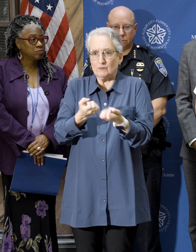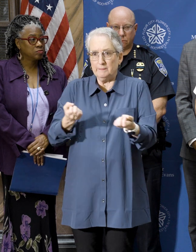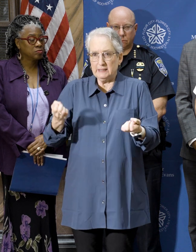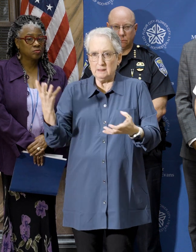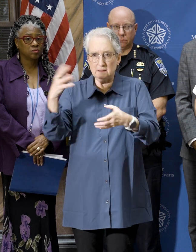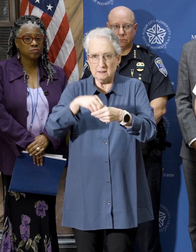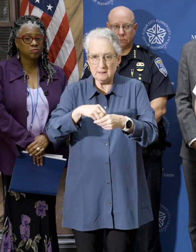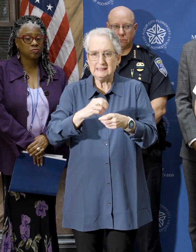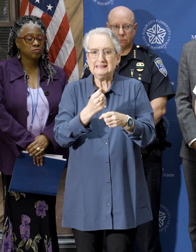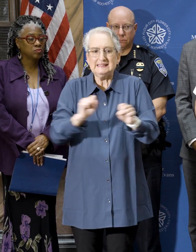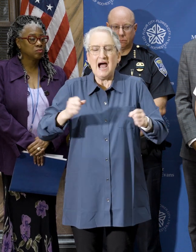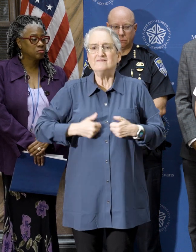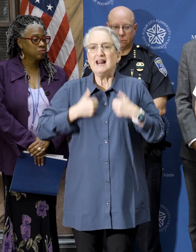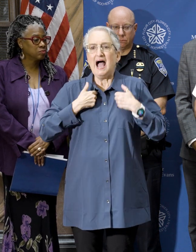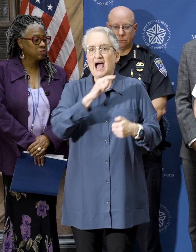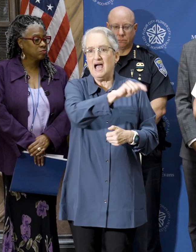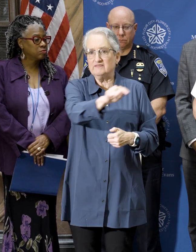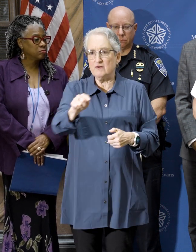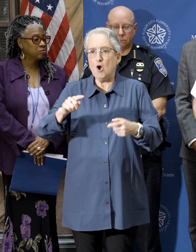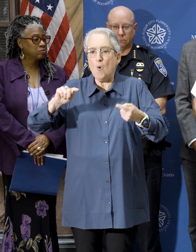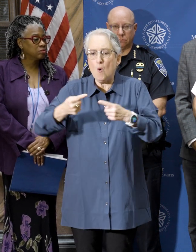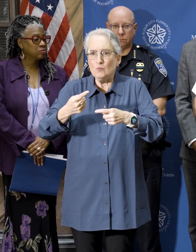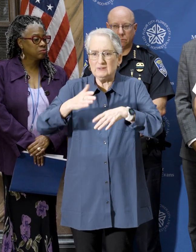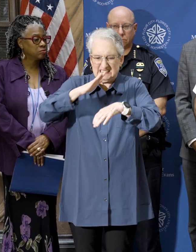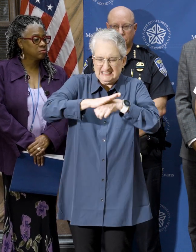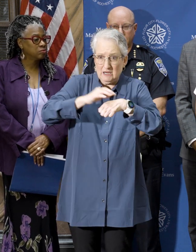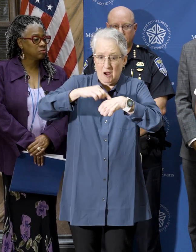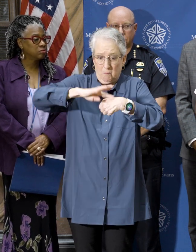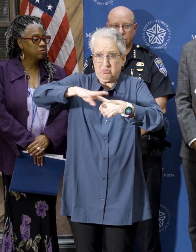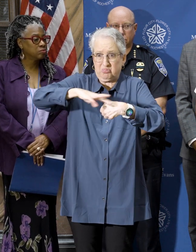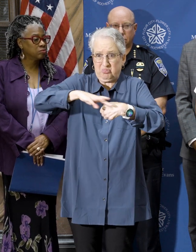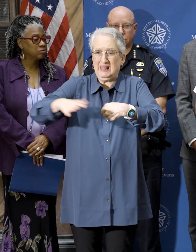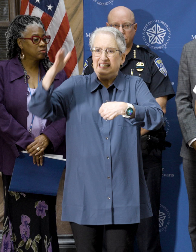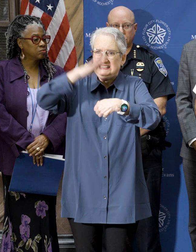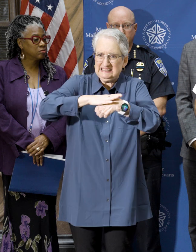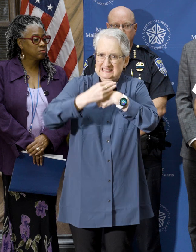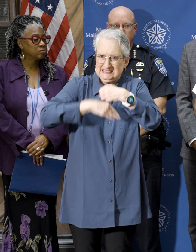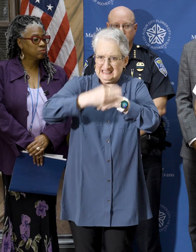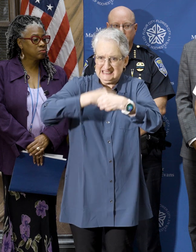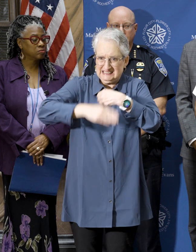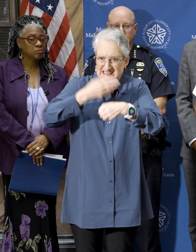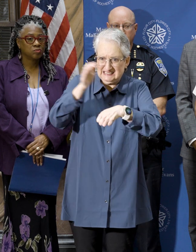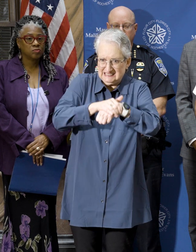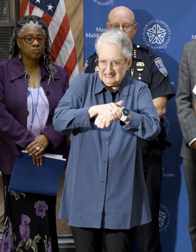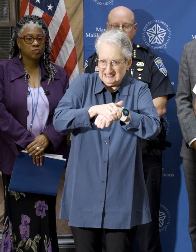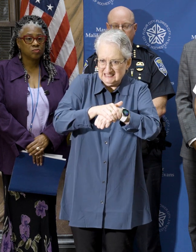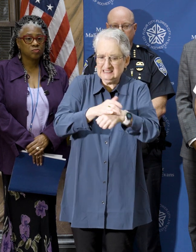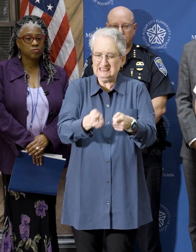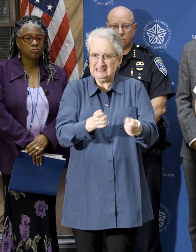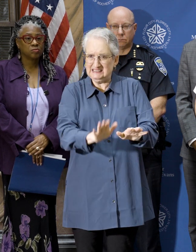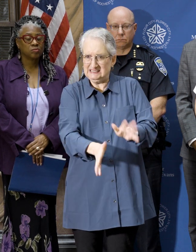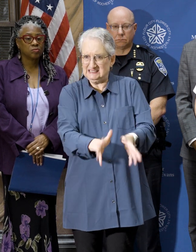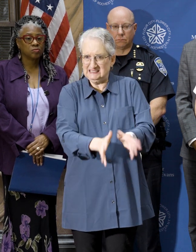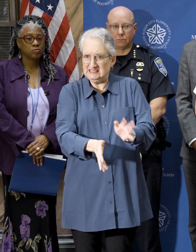wound packing, tourniquet application, and the use of occlusive dressings to manage life-threatening injuries. The